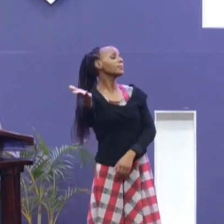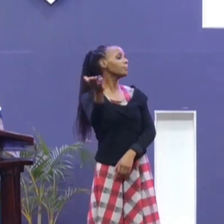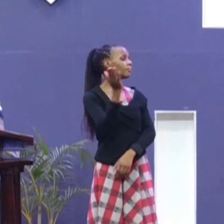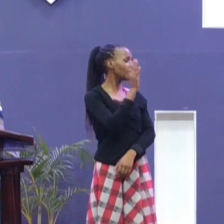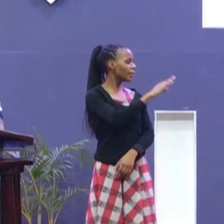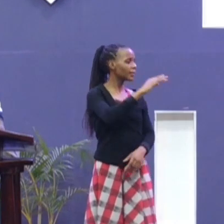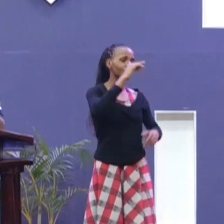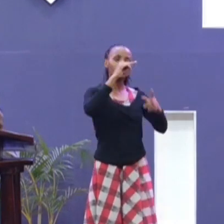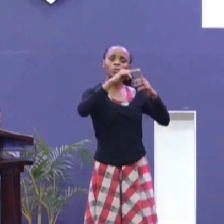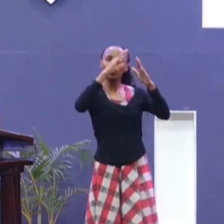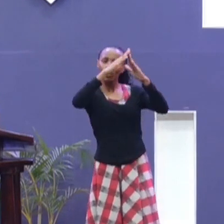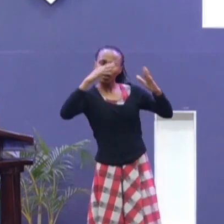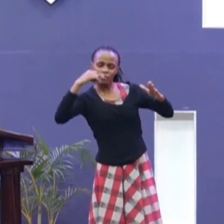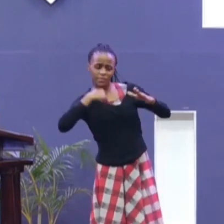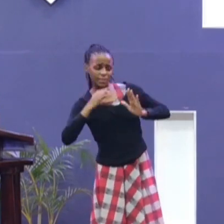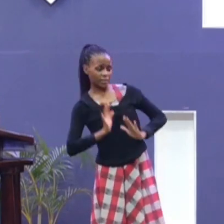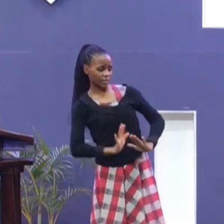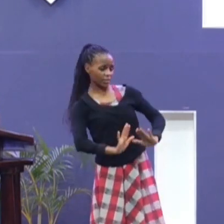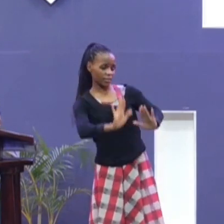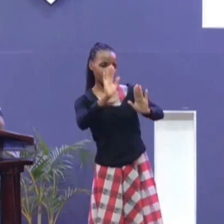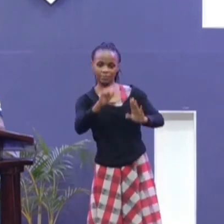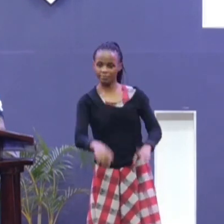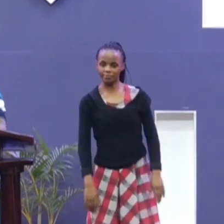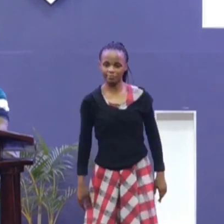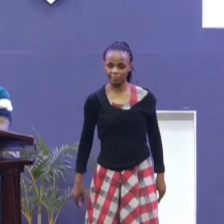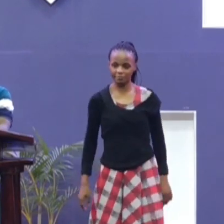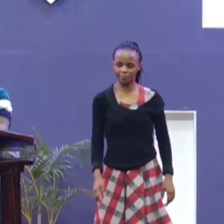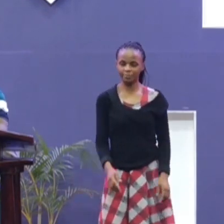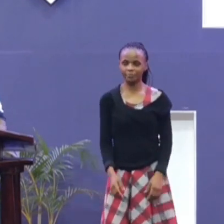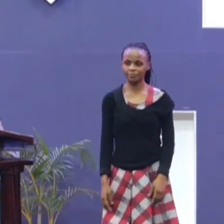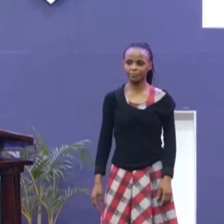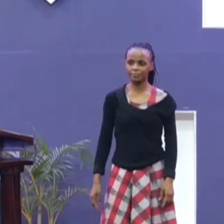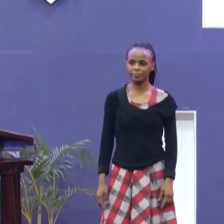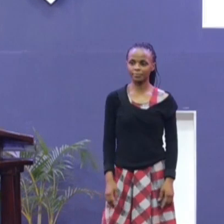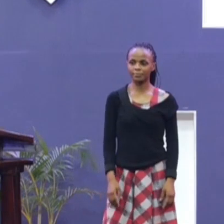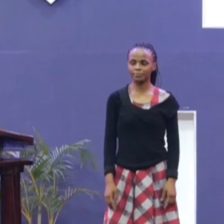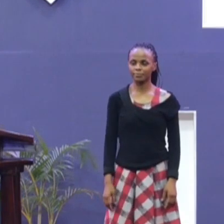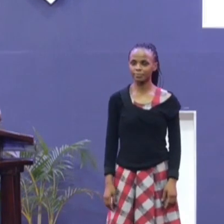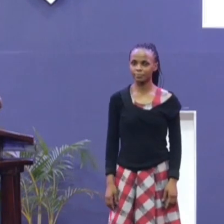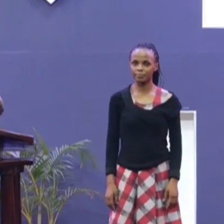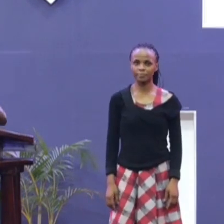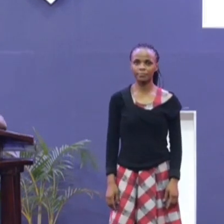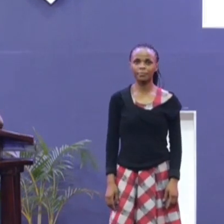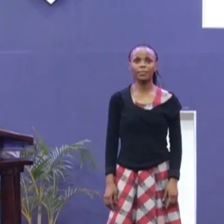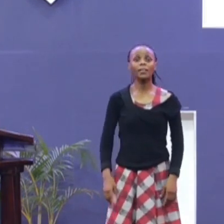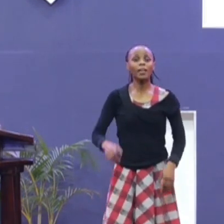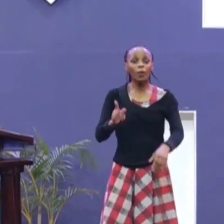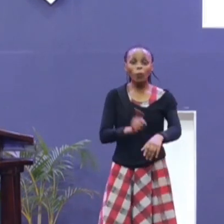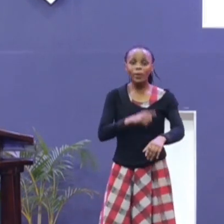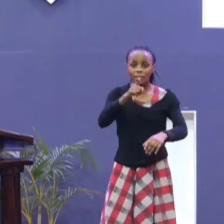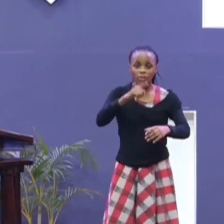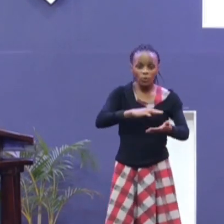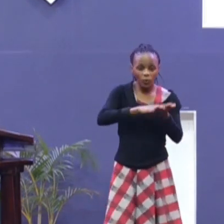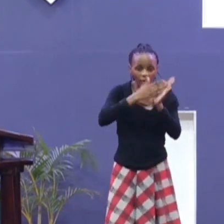left. Bwabulwa agamba nti kanzireyo mu nnyumba yange mwe nnava. When you gave your life to